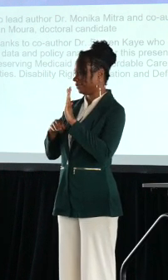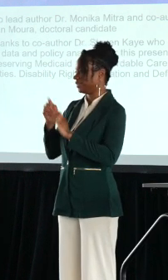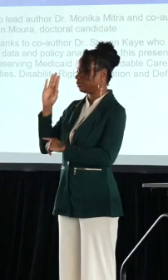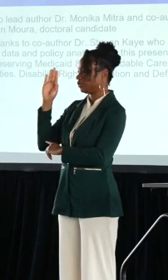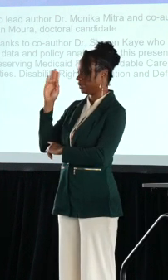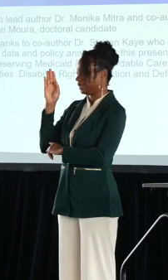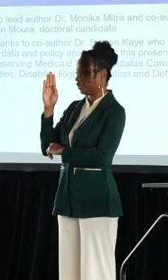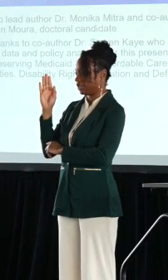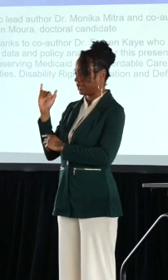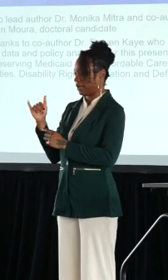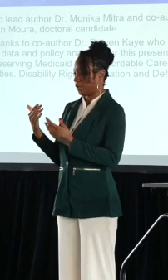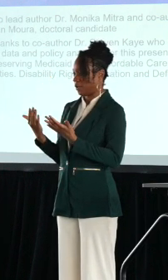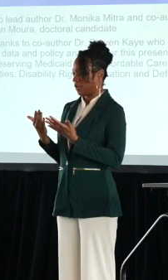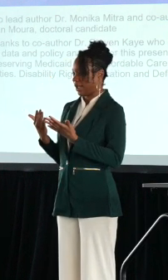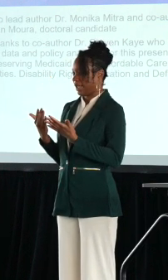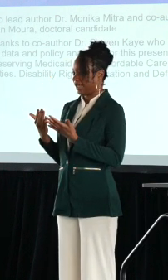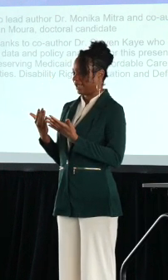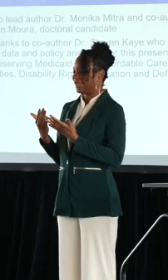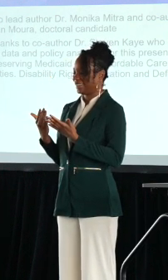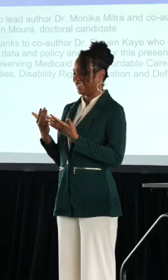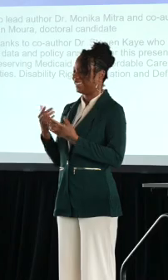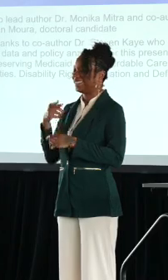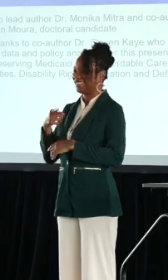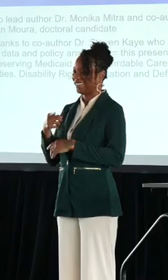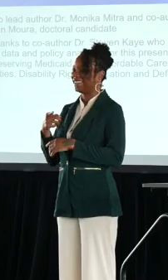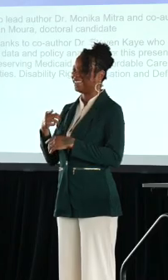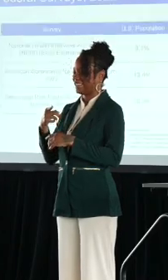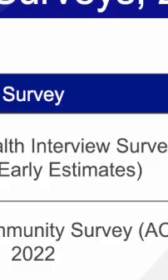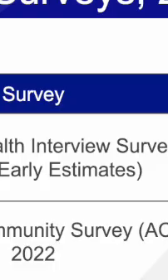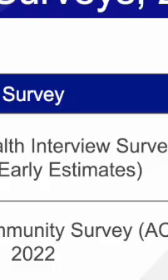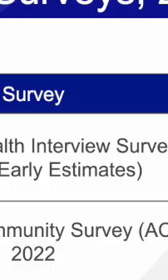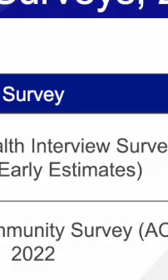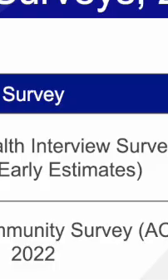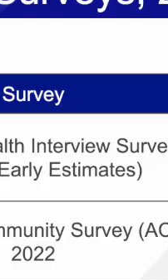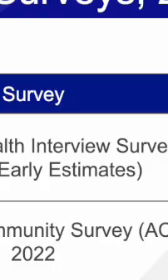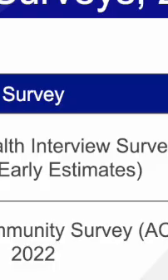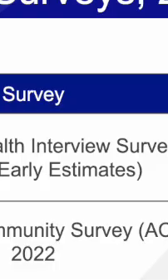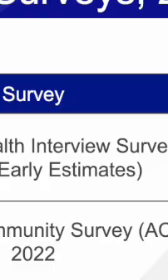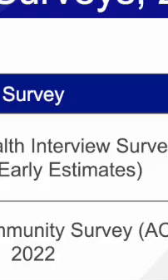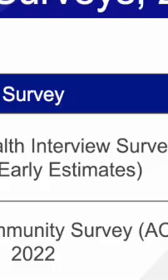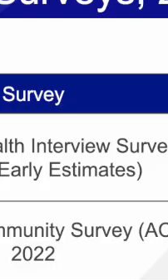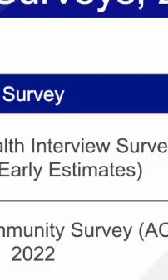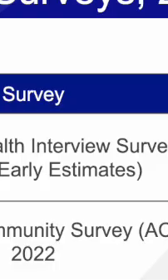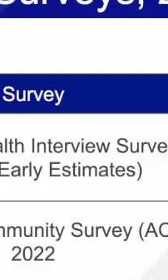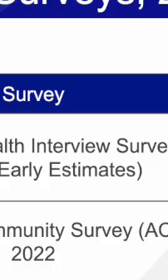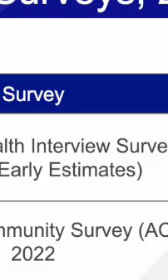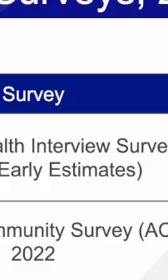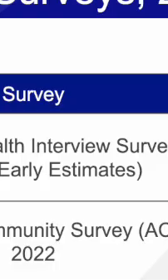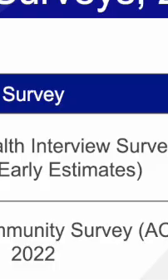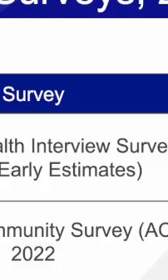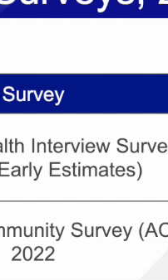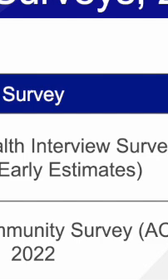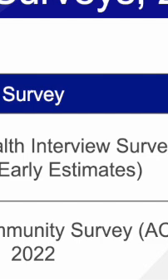start by talking about how many people have disabilities in the U.S. population. Well, there are